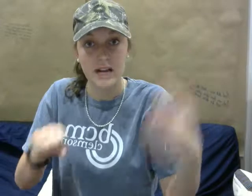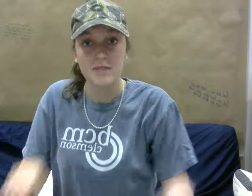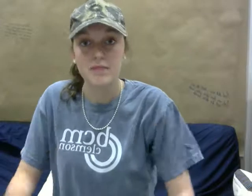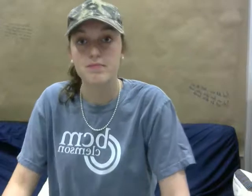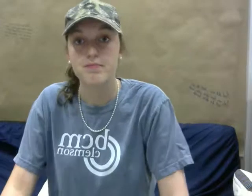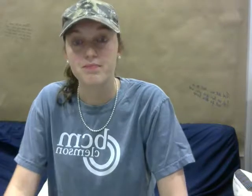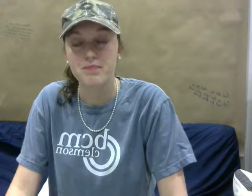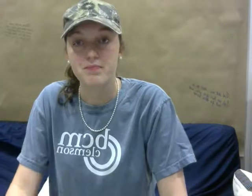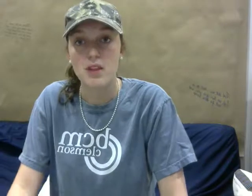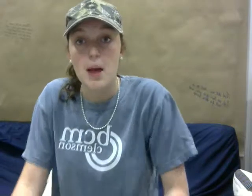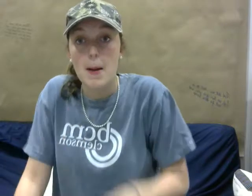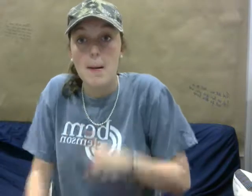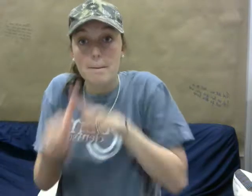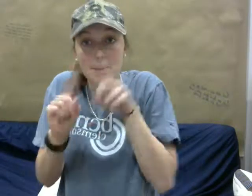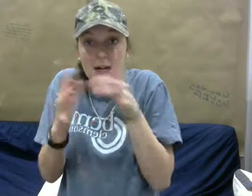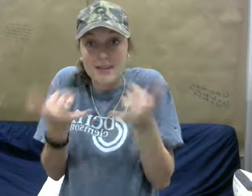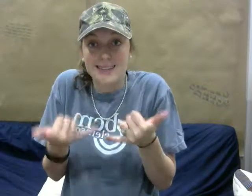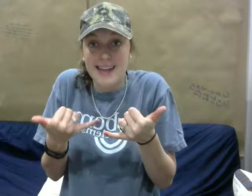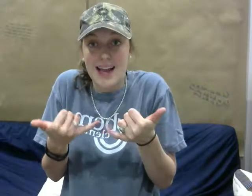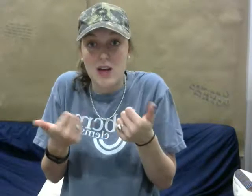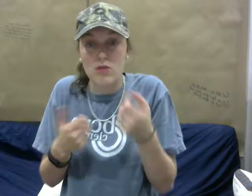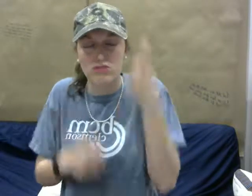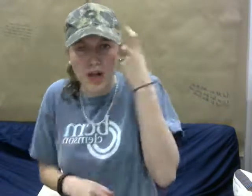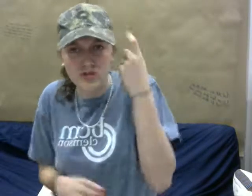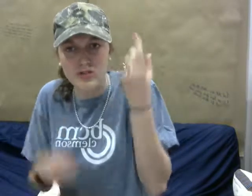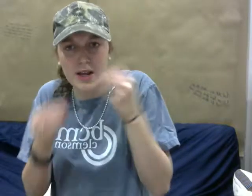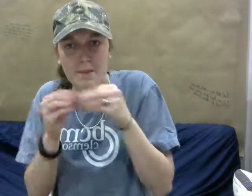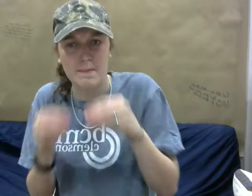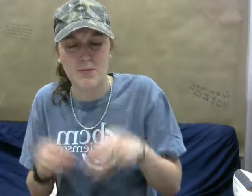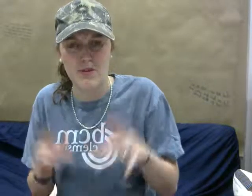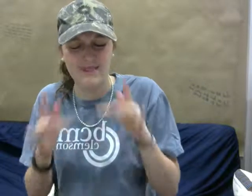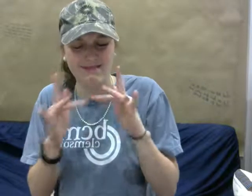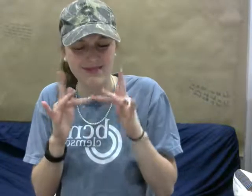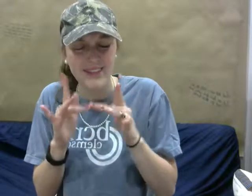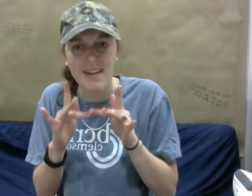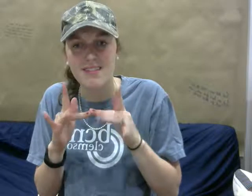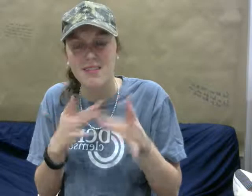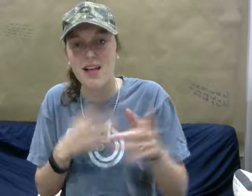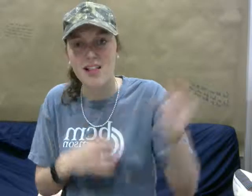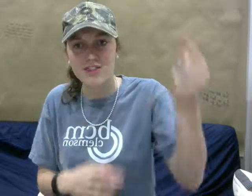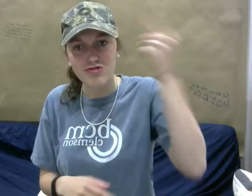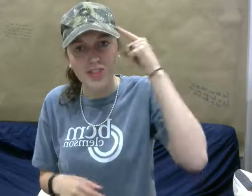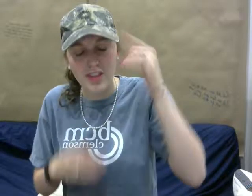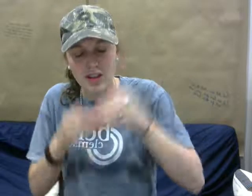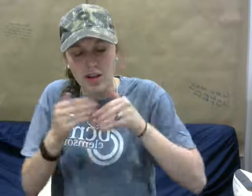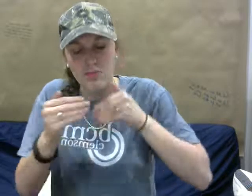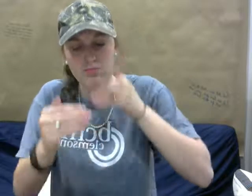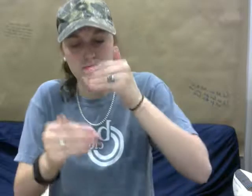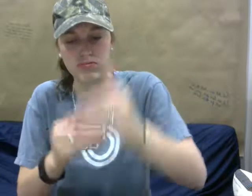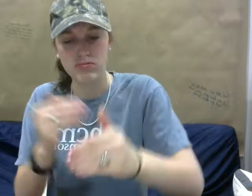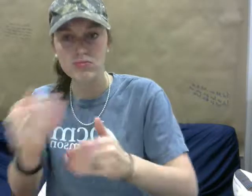has changed and evolved as technology and scientific thinking has progressed.